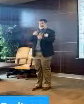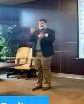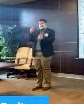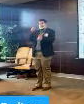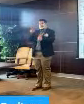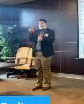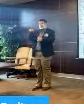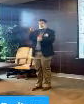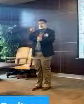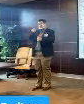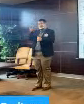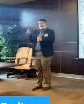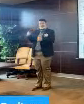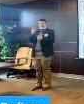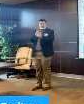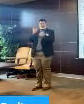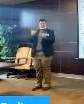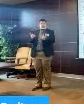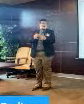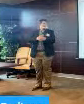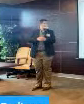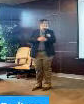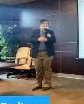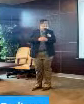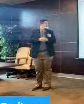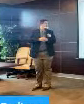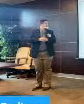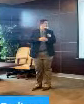at 22.3% right now.